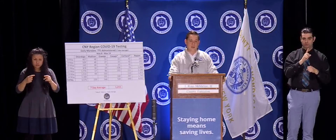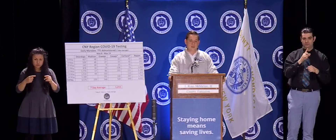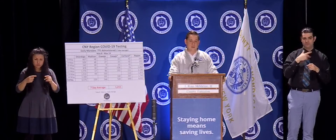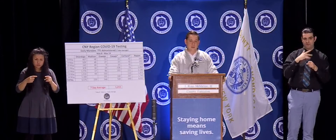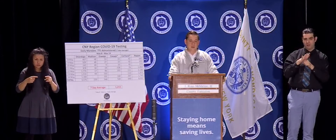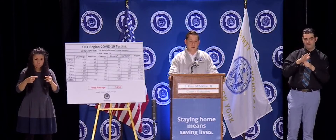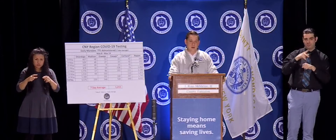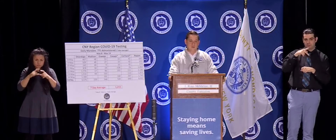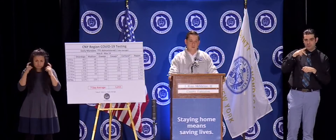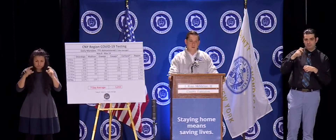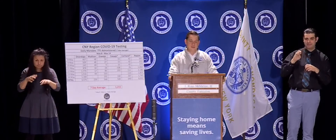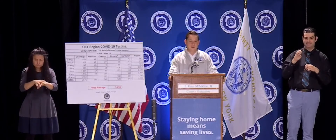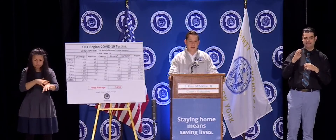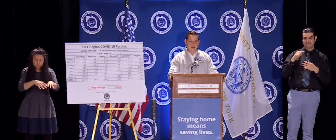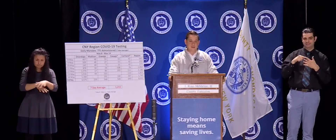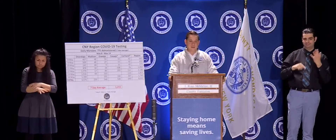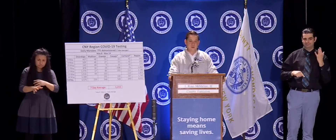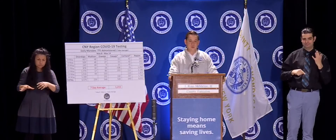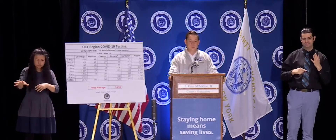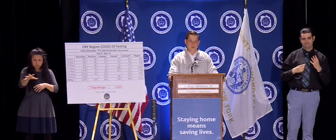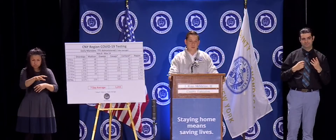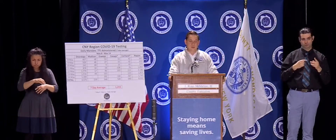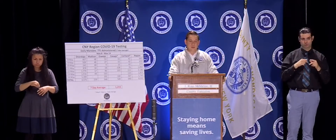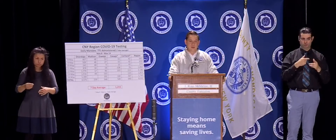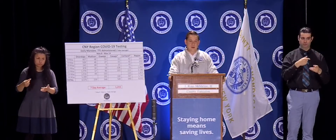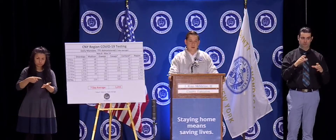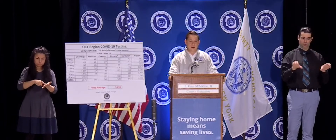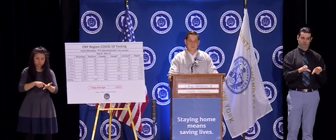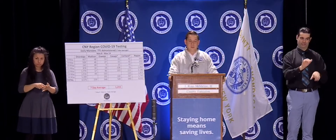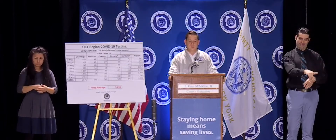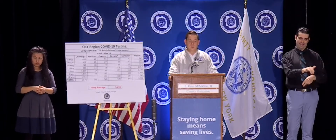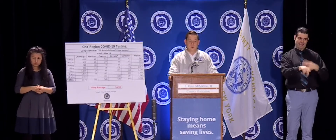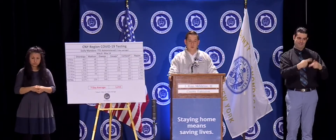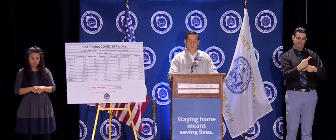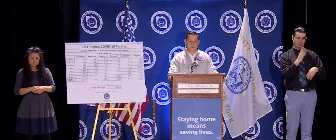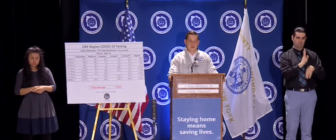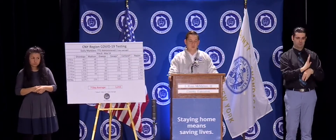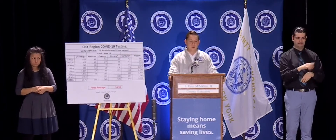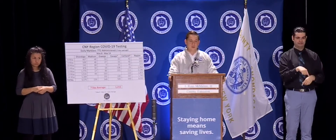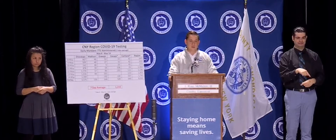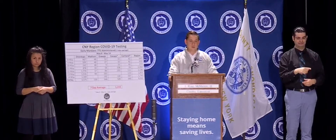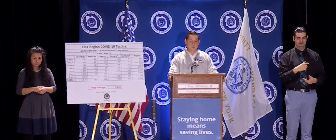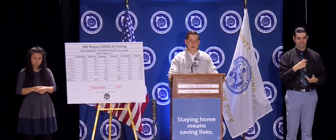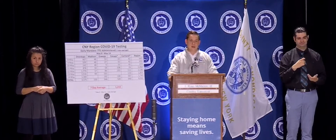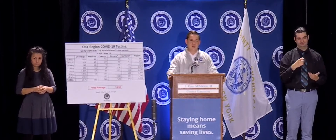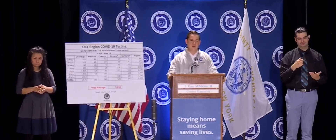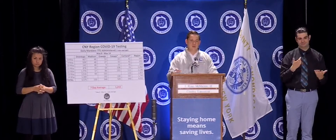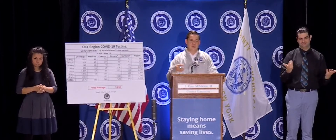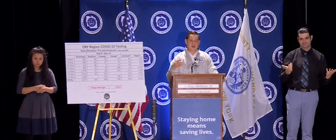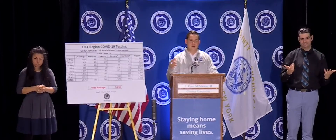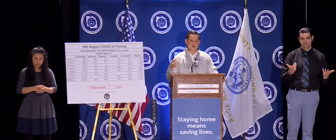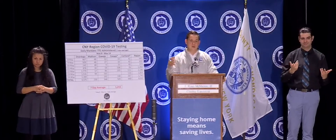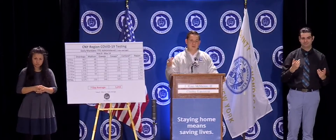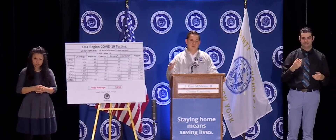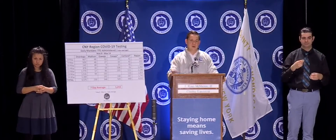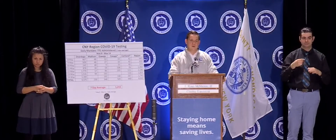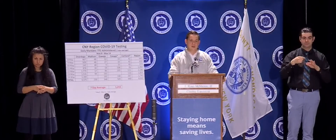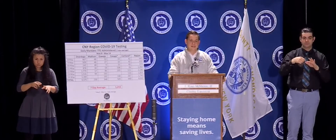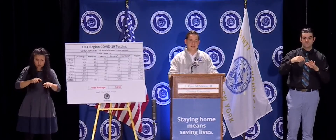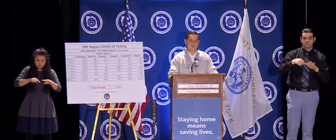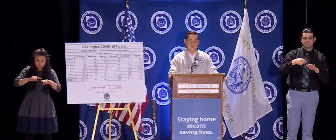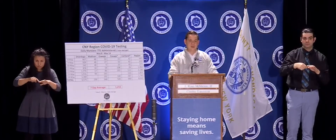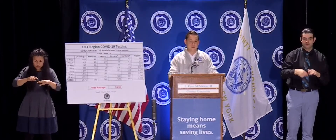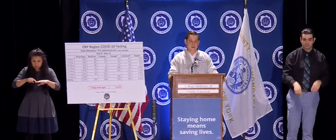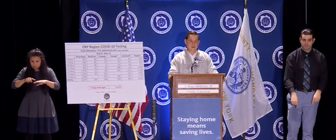there ways for the salons that do the, I'm being told that there's ways to do the manicures and pedicures